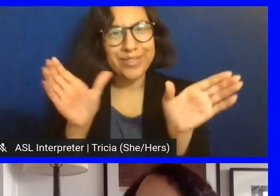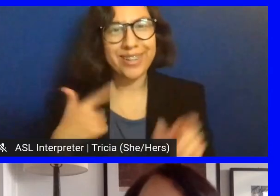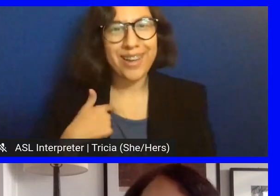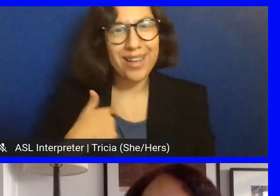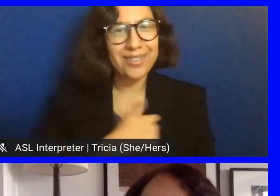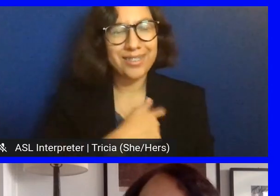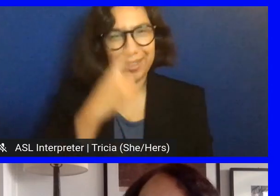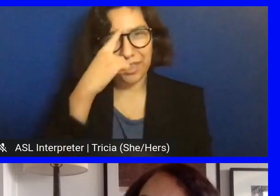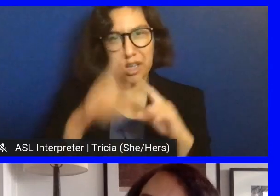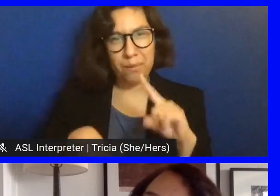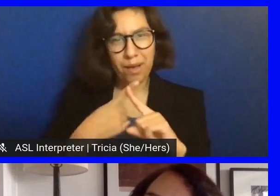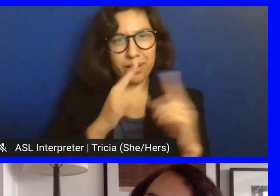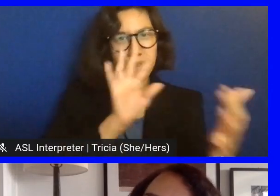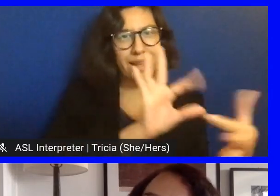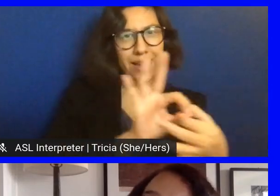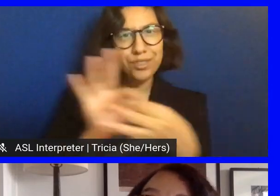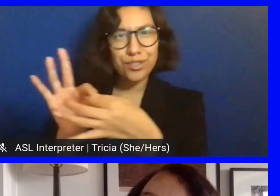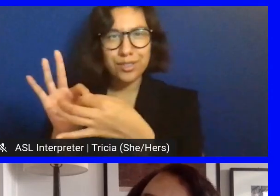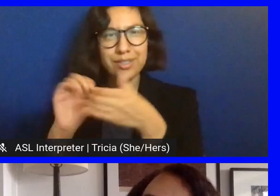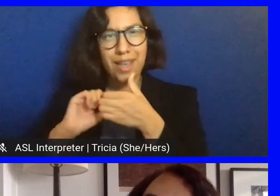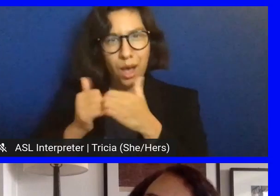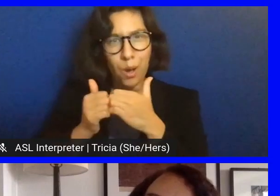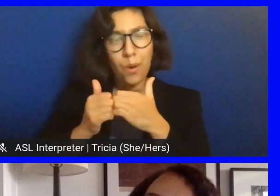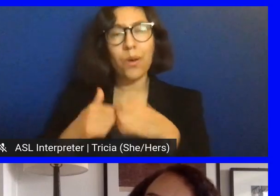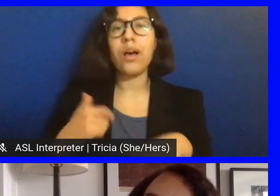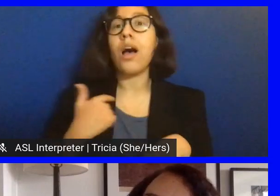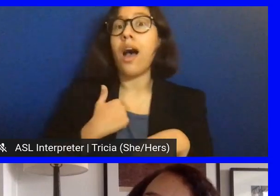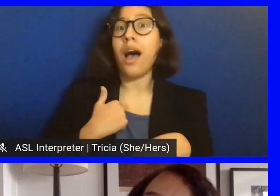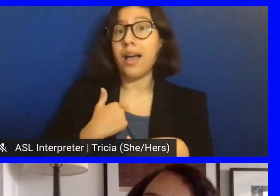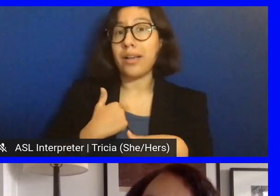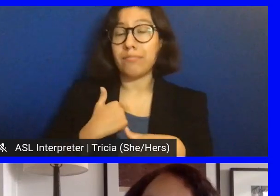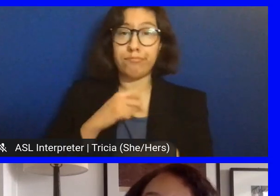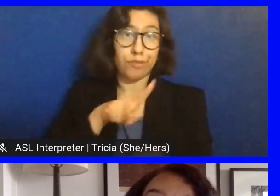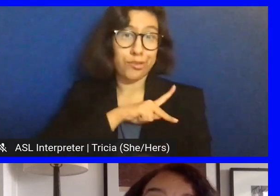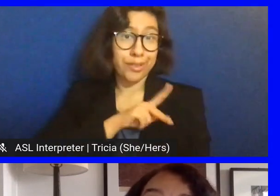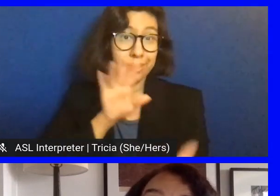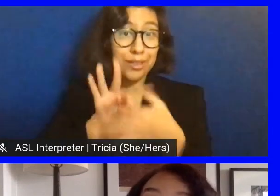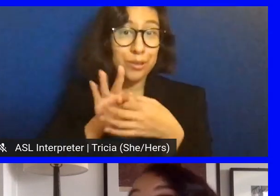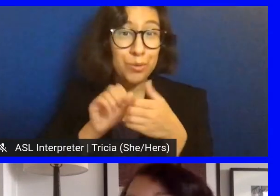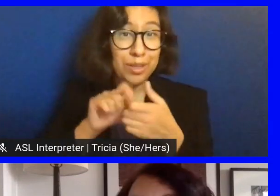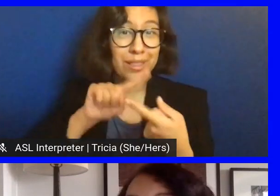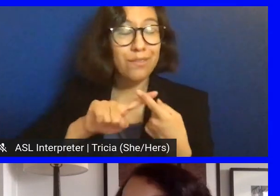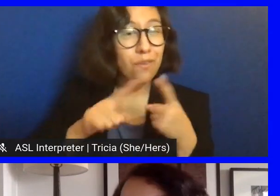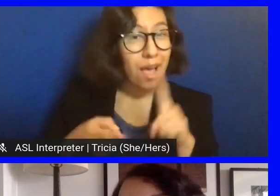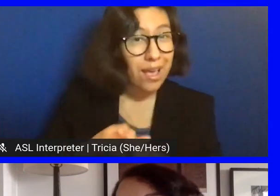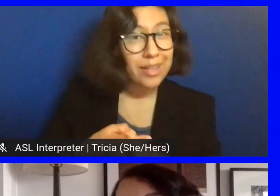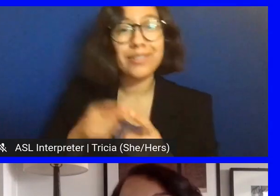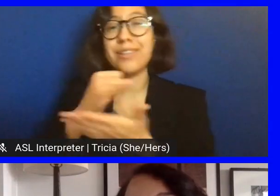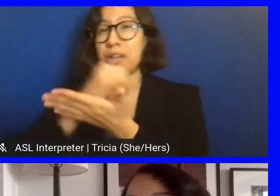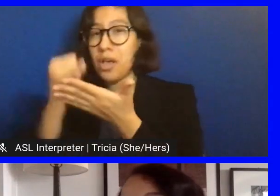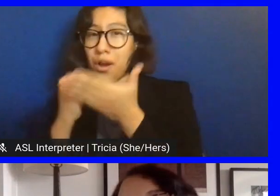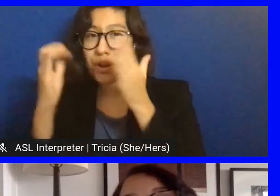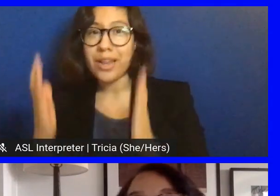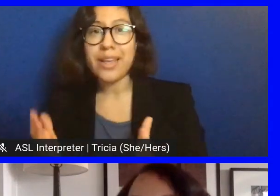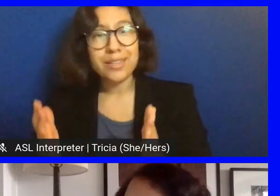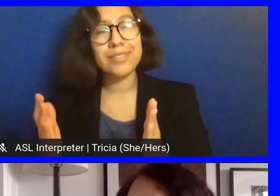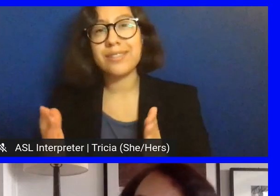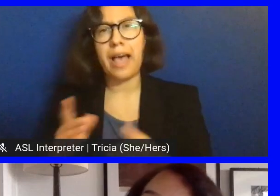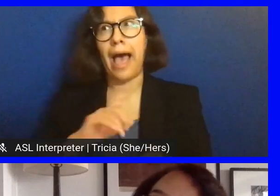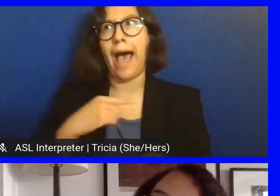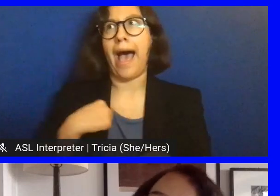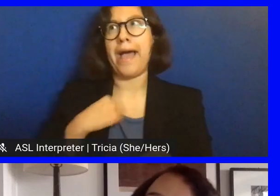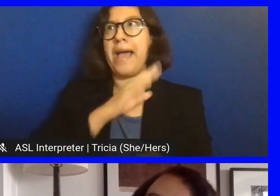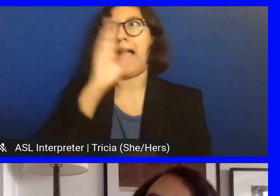about connections in different ways. So I'm connecting with friends and a lot of artists in ways that I haven't